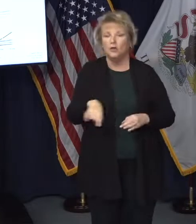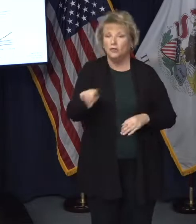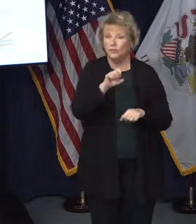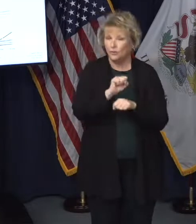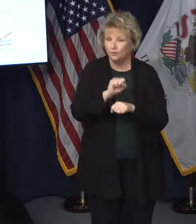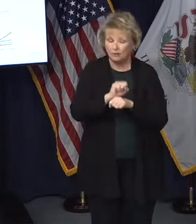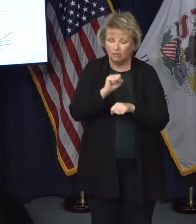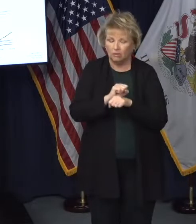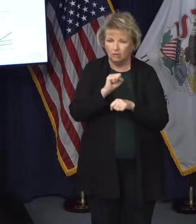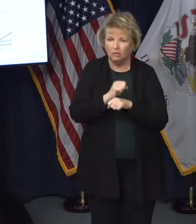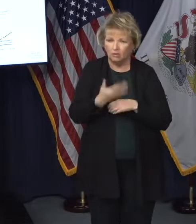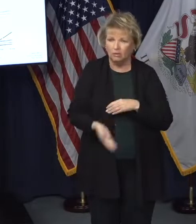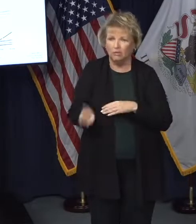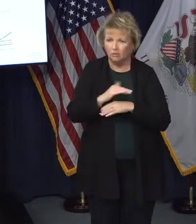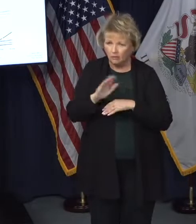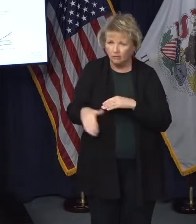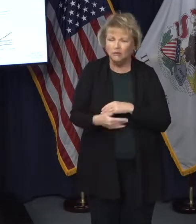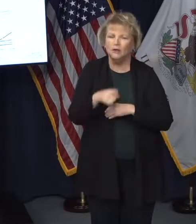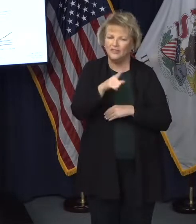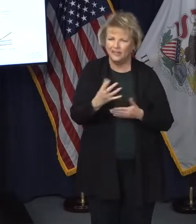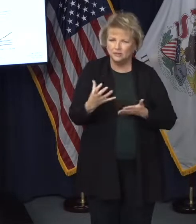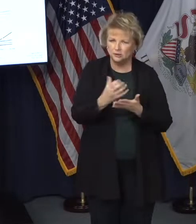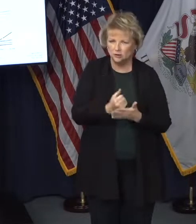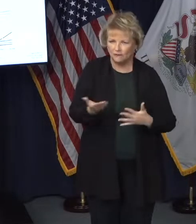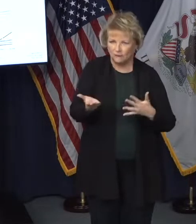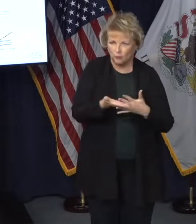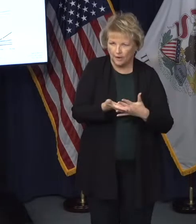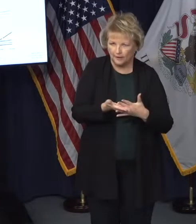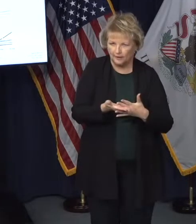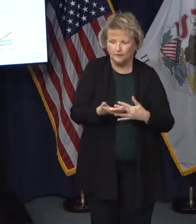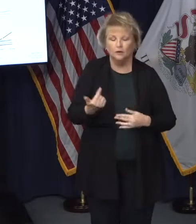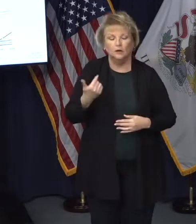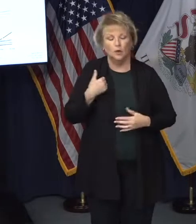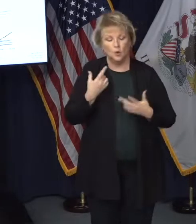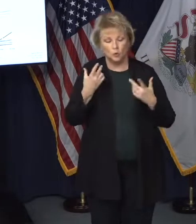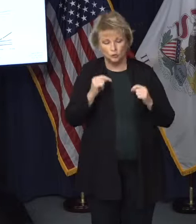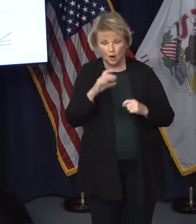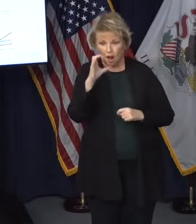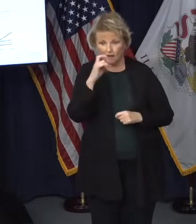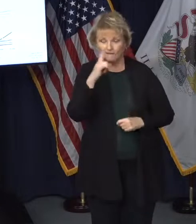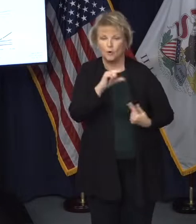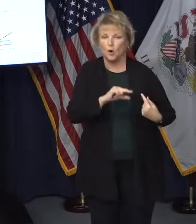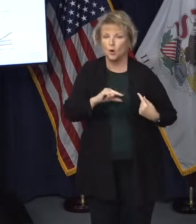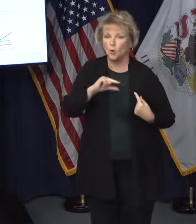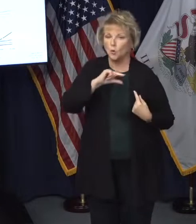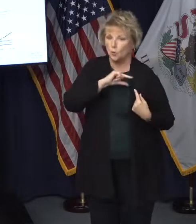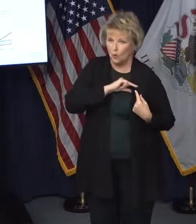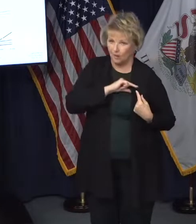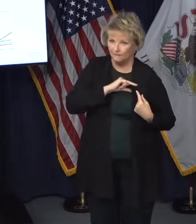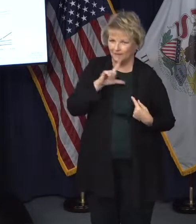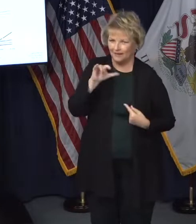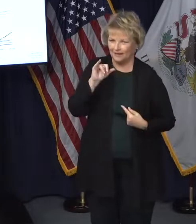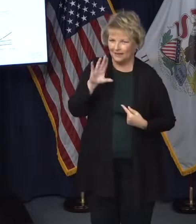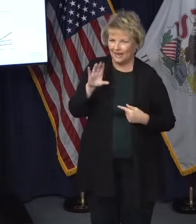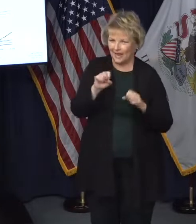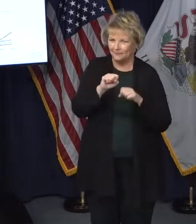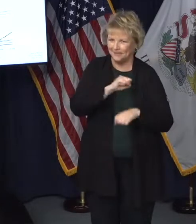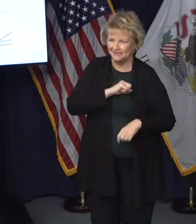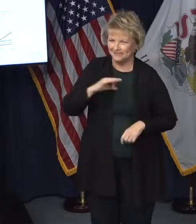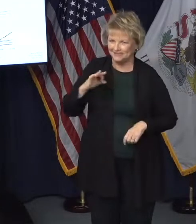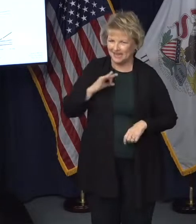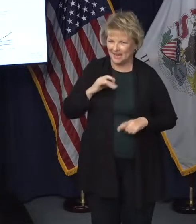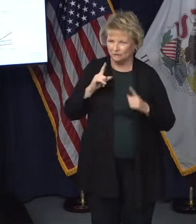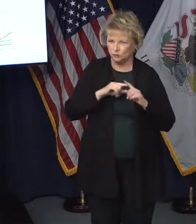been working tirelessly do need a break themselves. We are trying to look for qualified lab staff to come in so